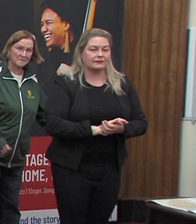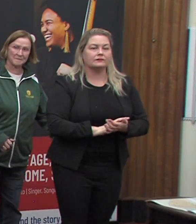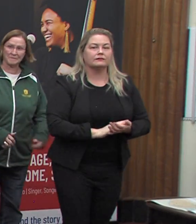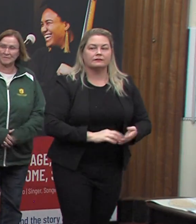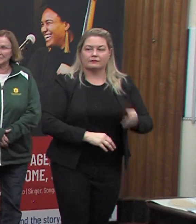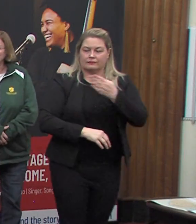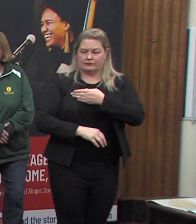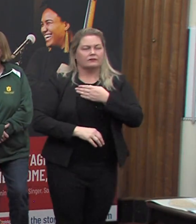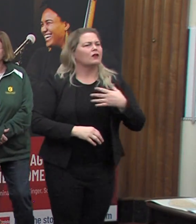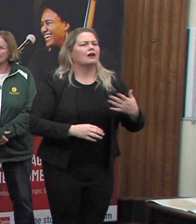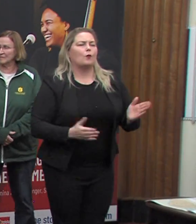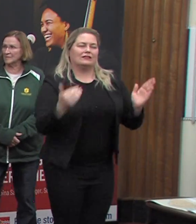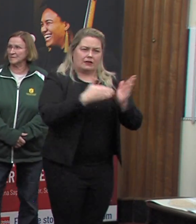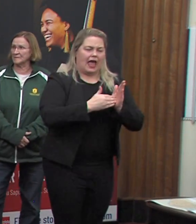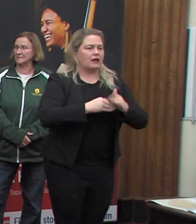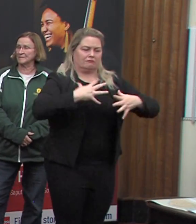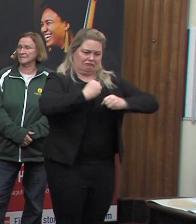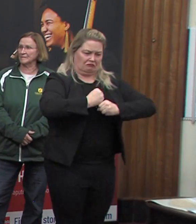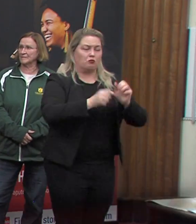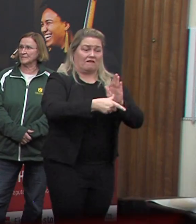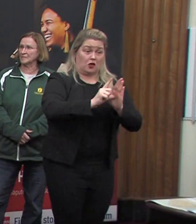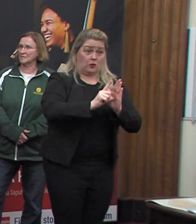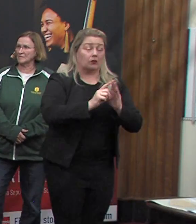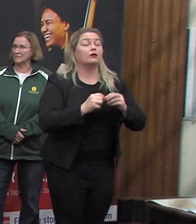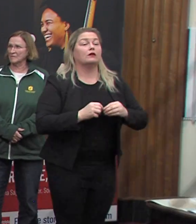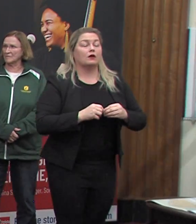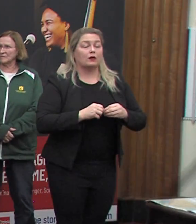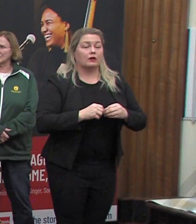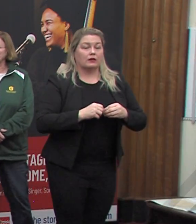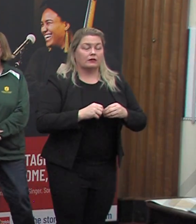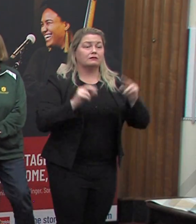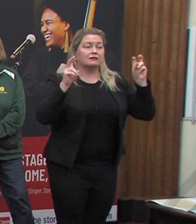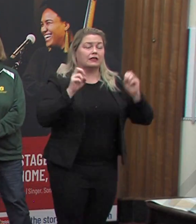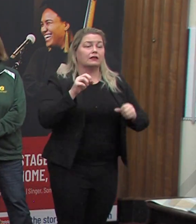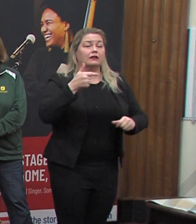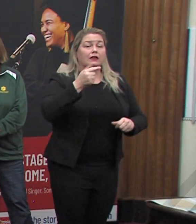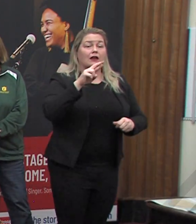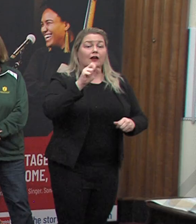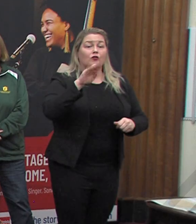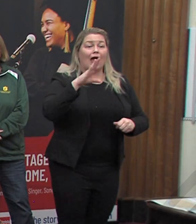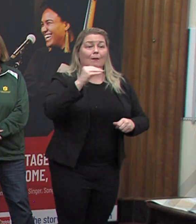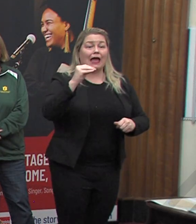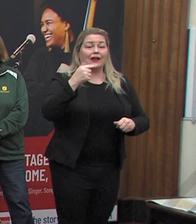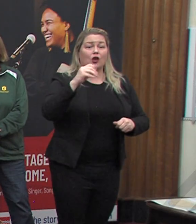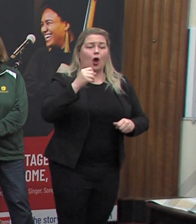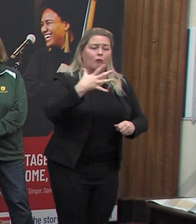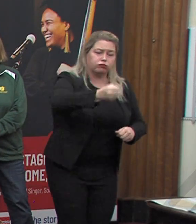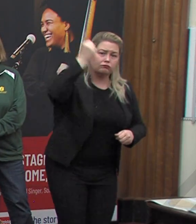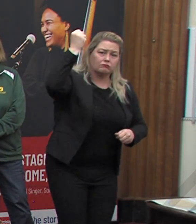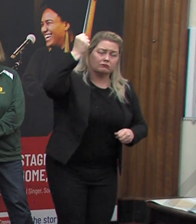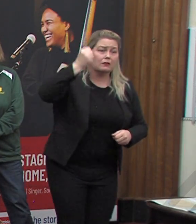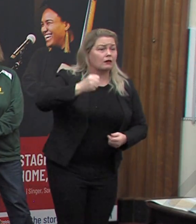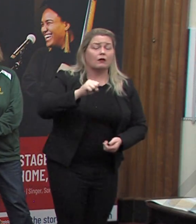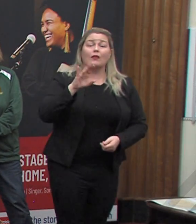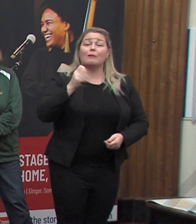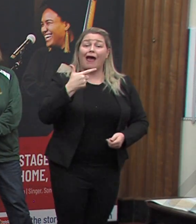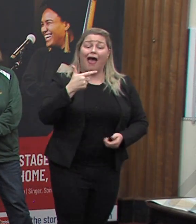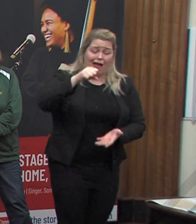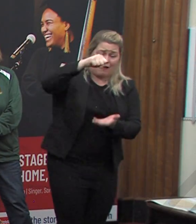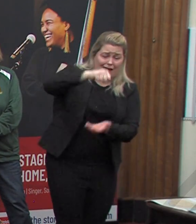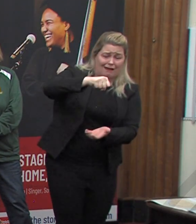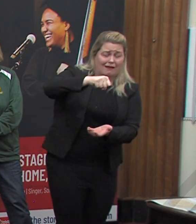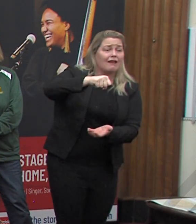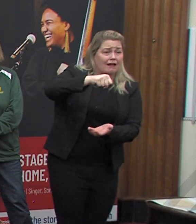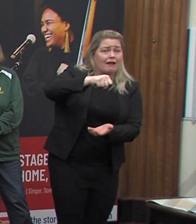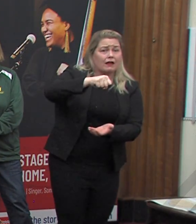So once again, just to go over everything, this is a grab and go, bag lunch containing breakfast,